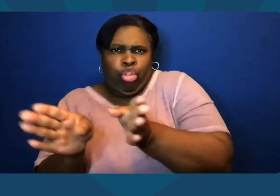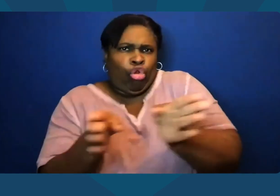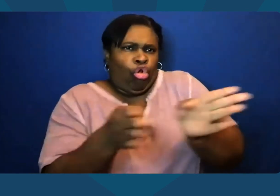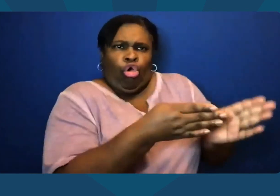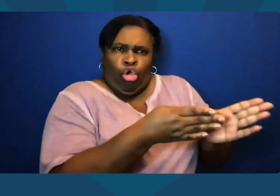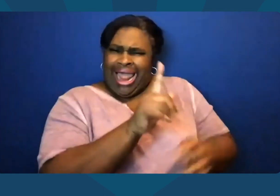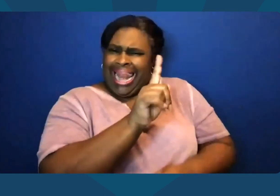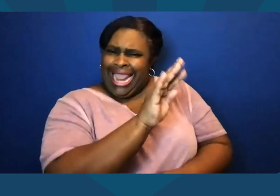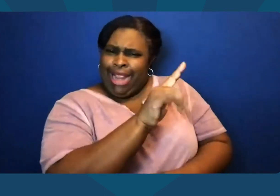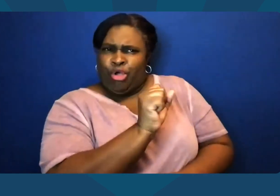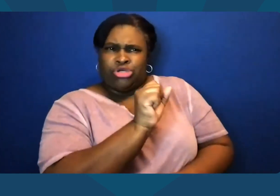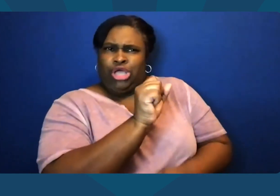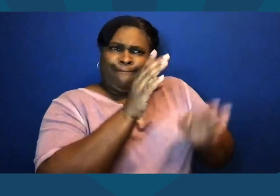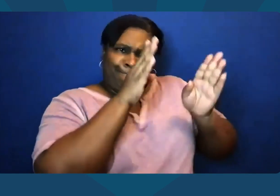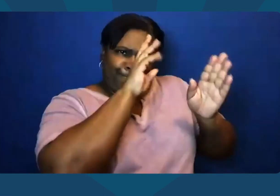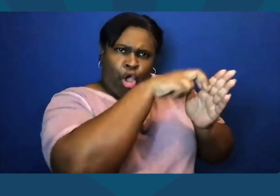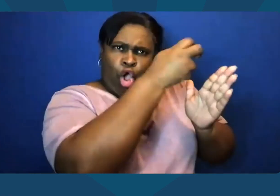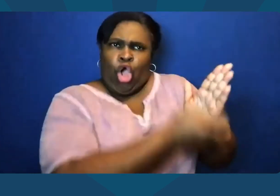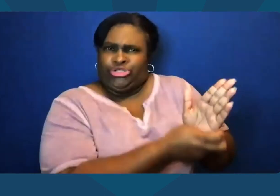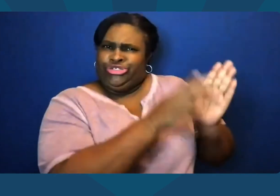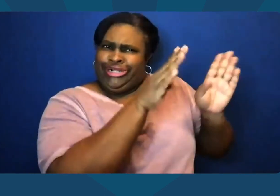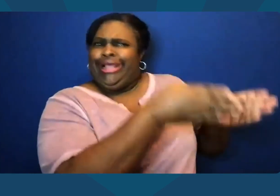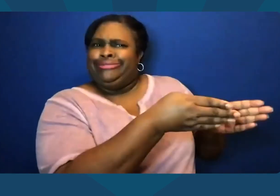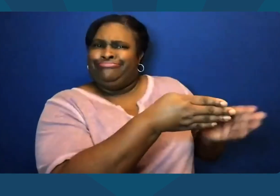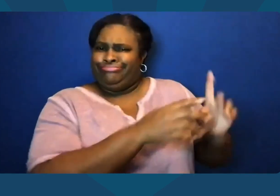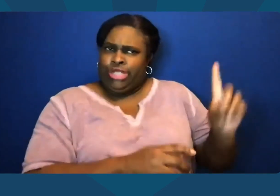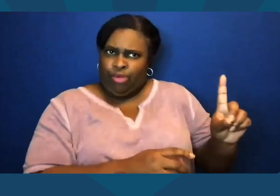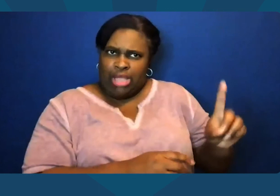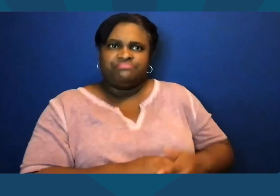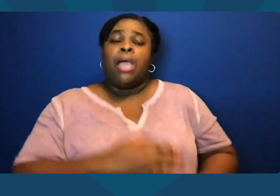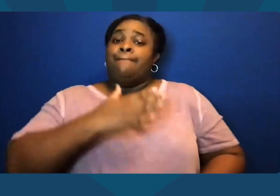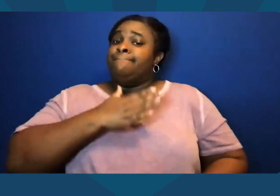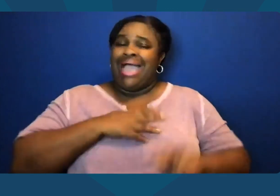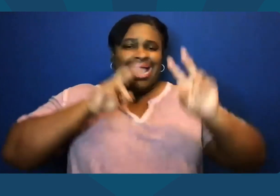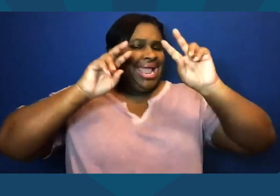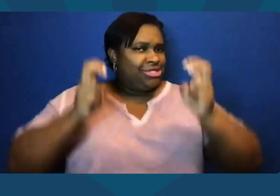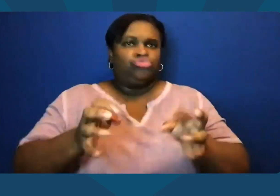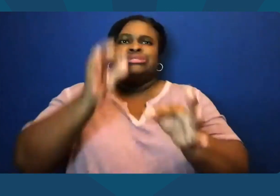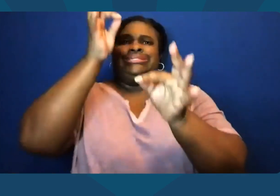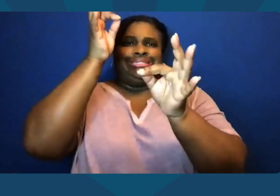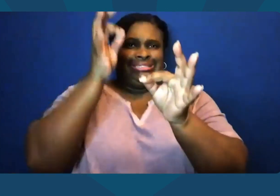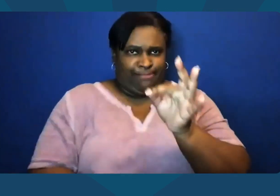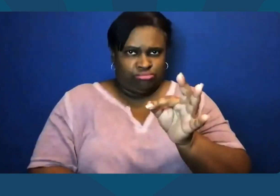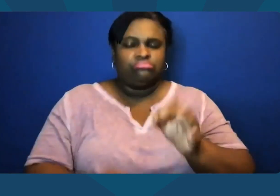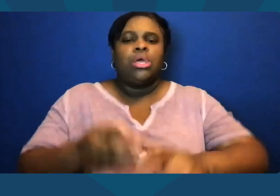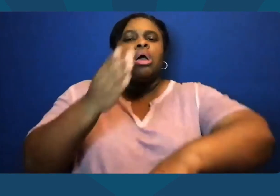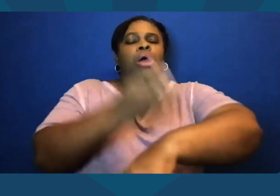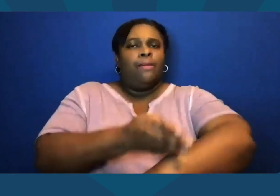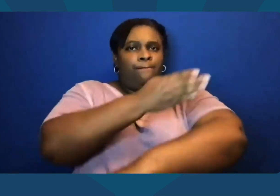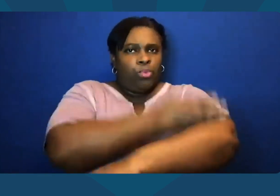an independent and moderate and just turned out to be just another liberal